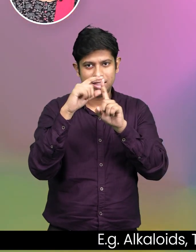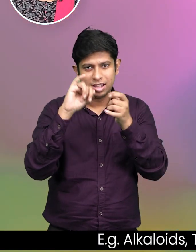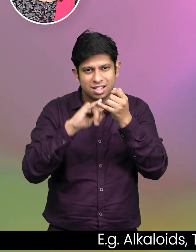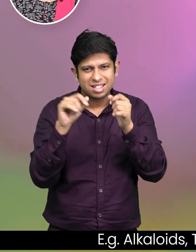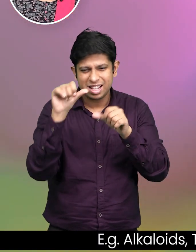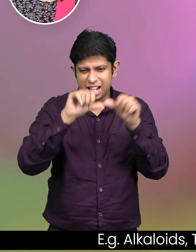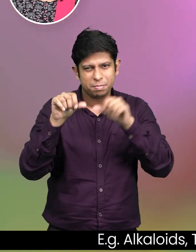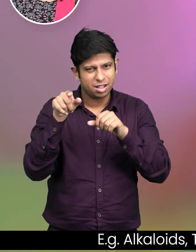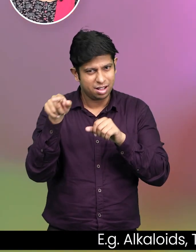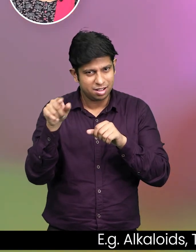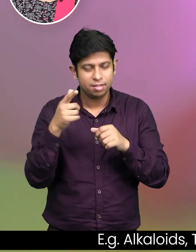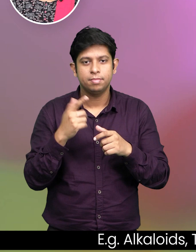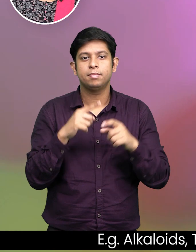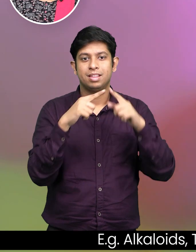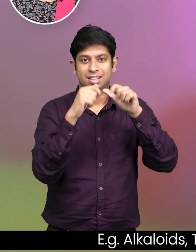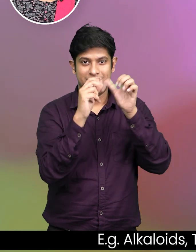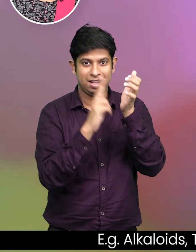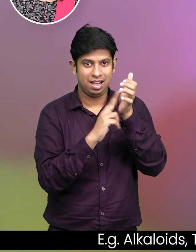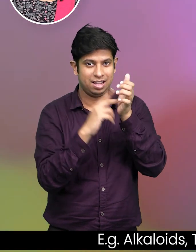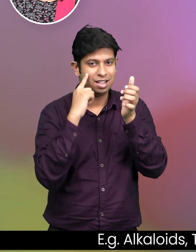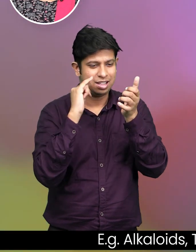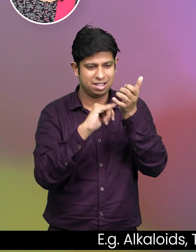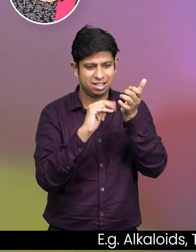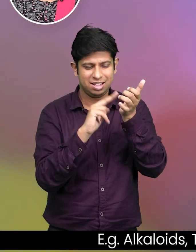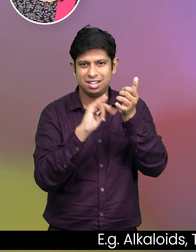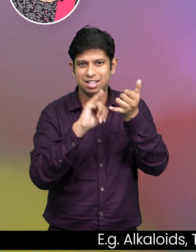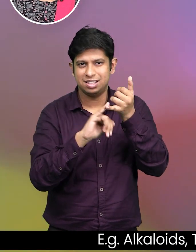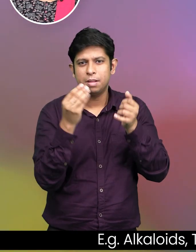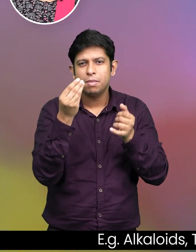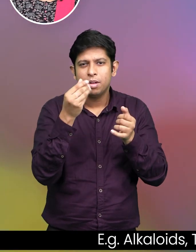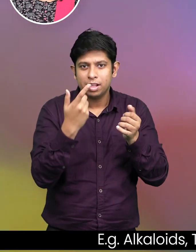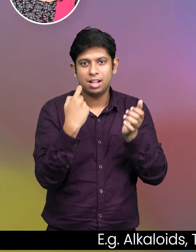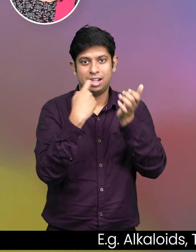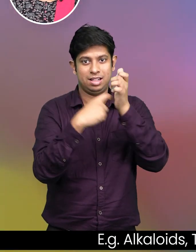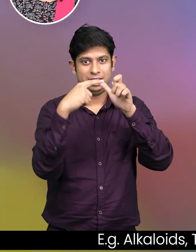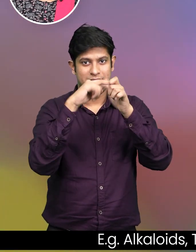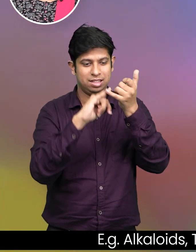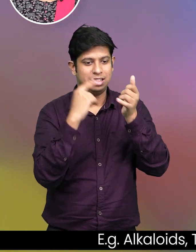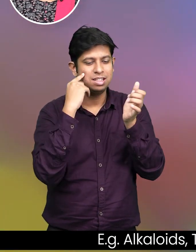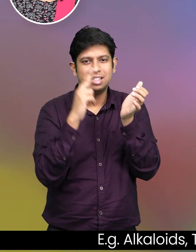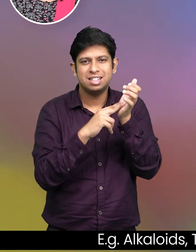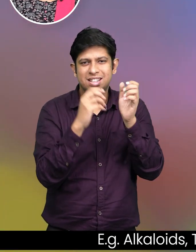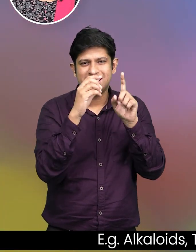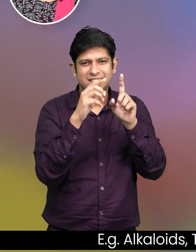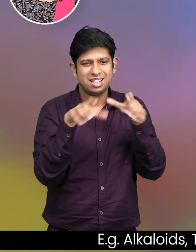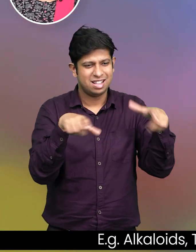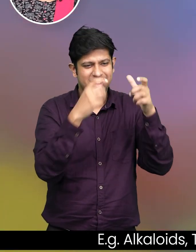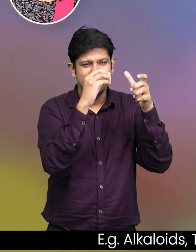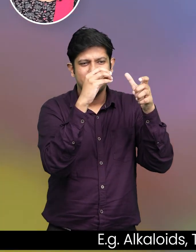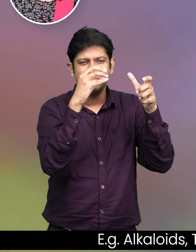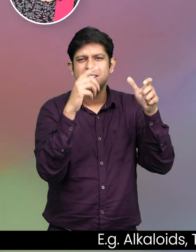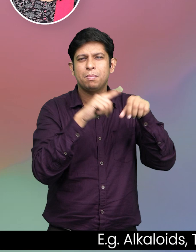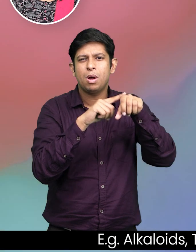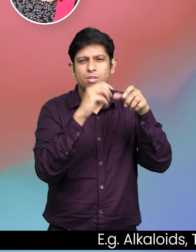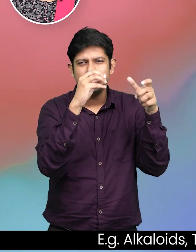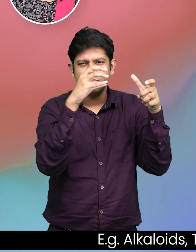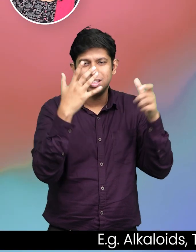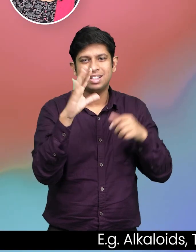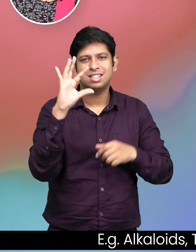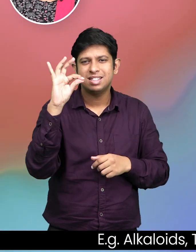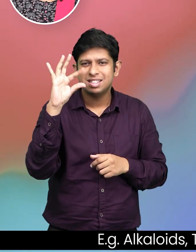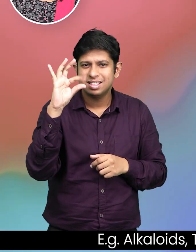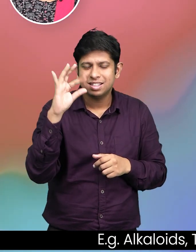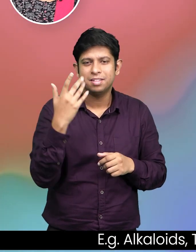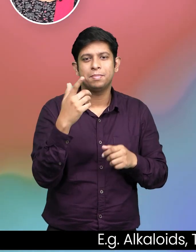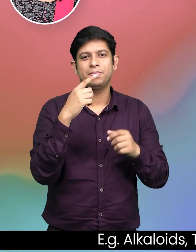Example: alkaloids, tannins, resins, gums,